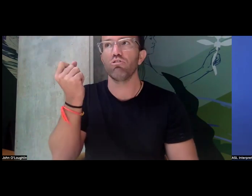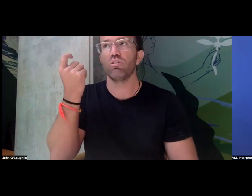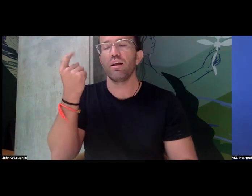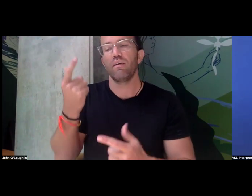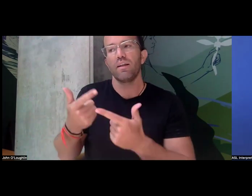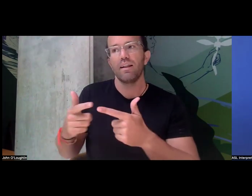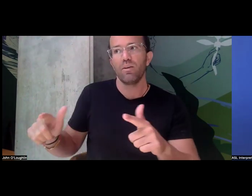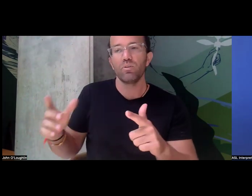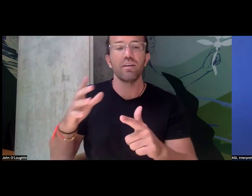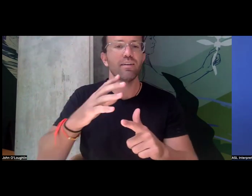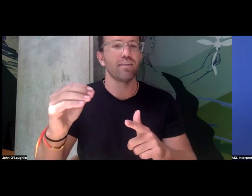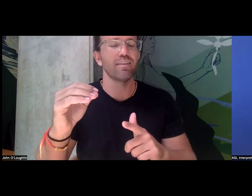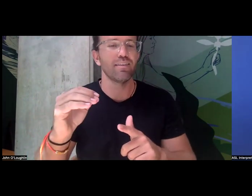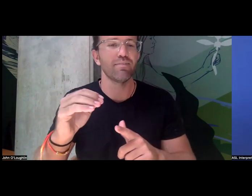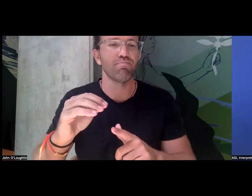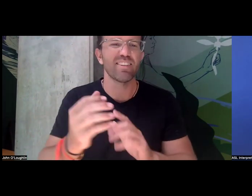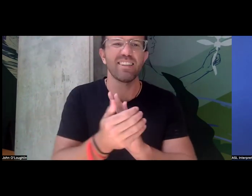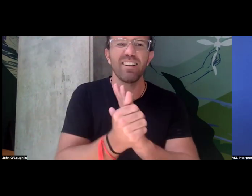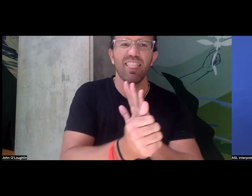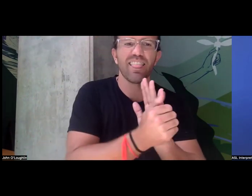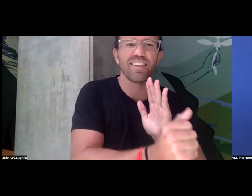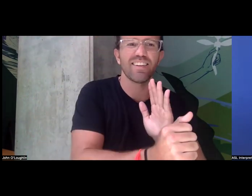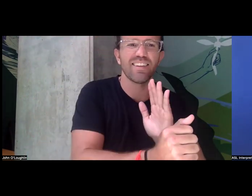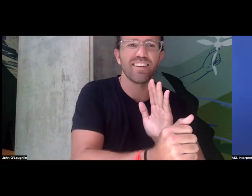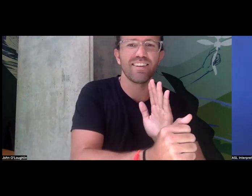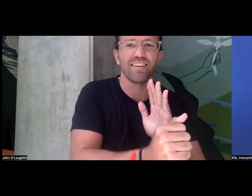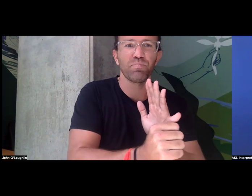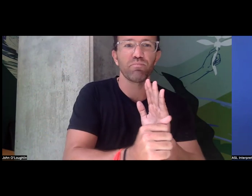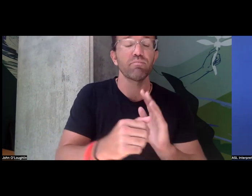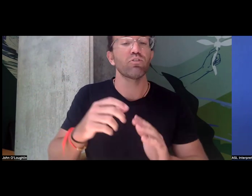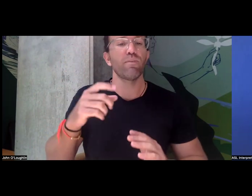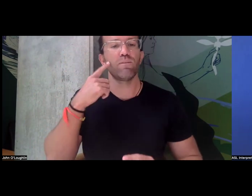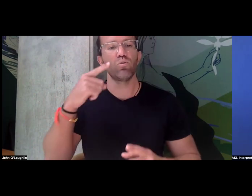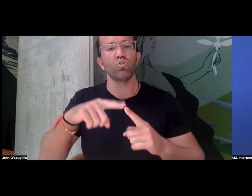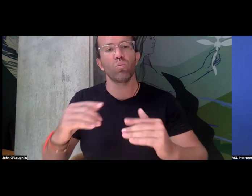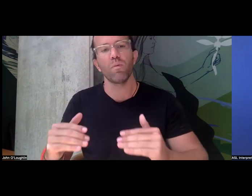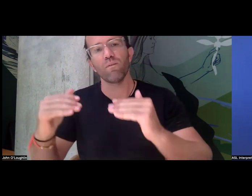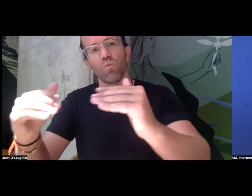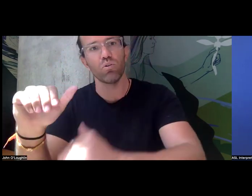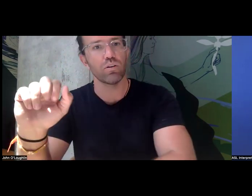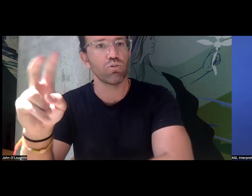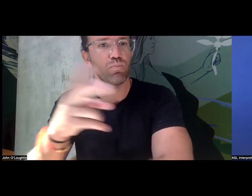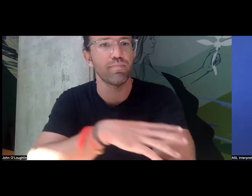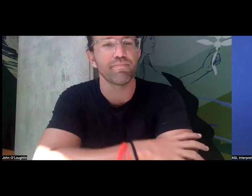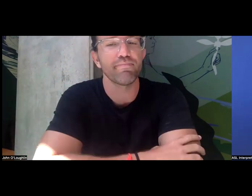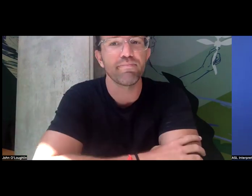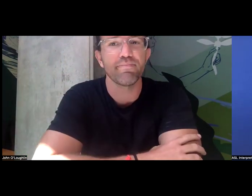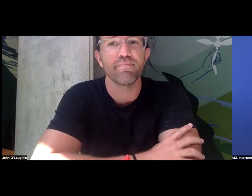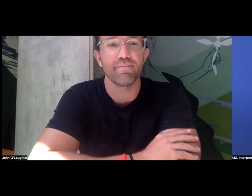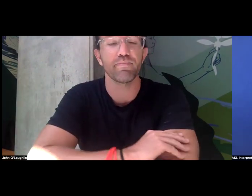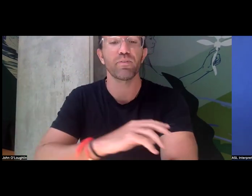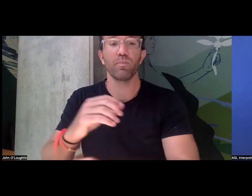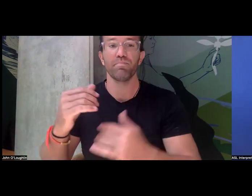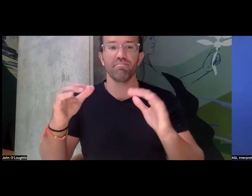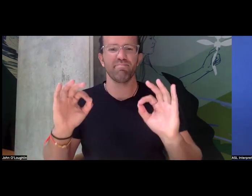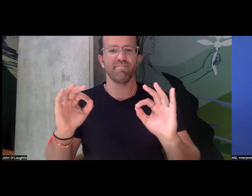you all to retain and have that understanding of the language and build upon those skills. So for us to be able